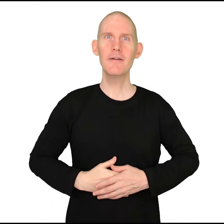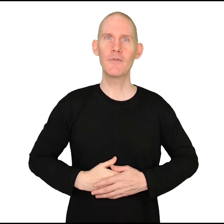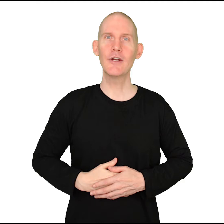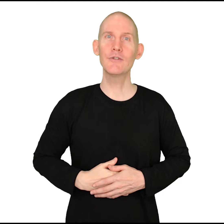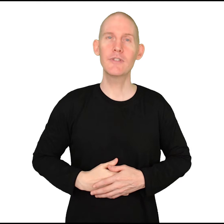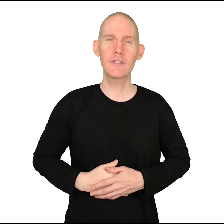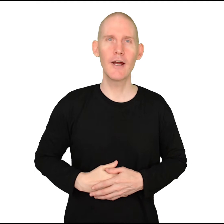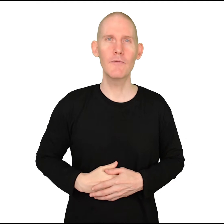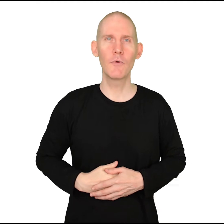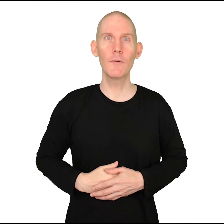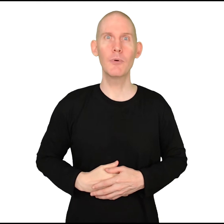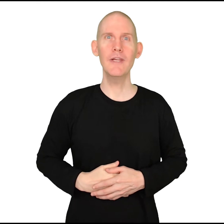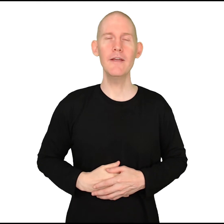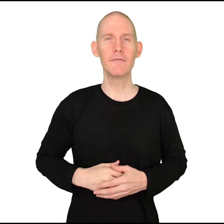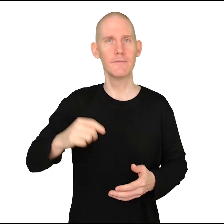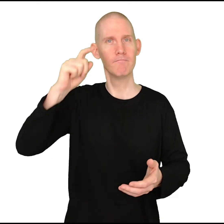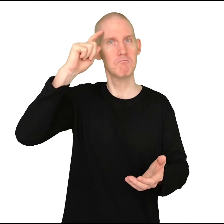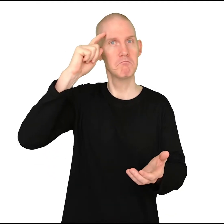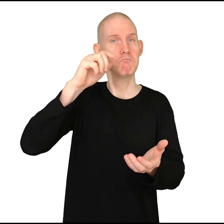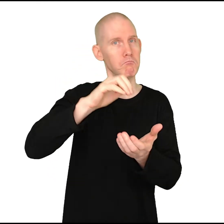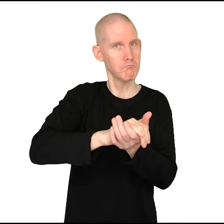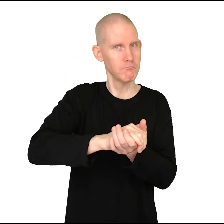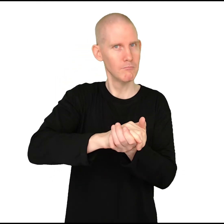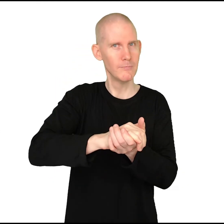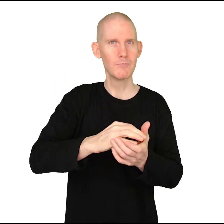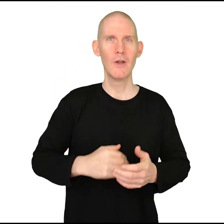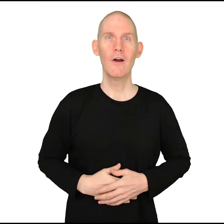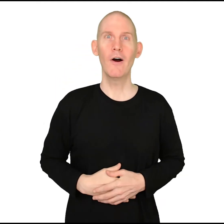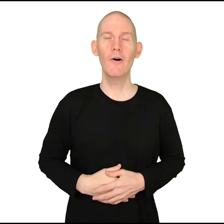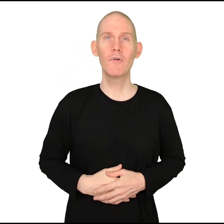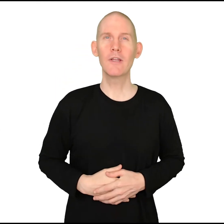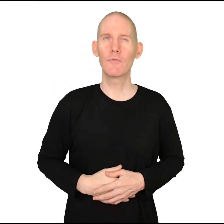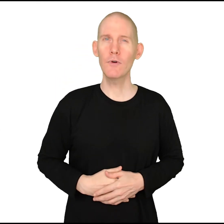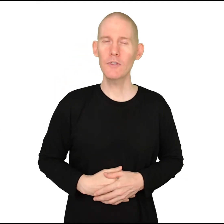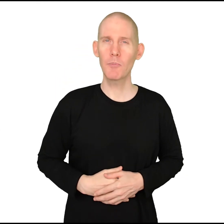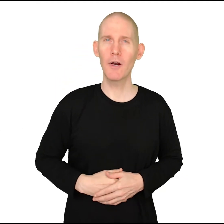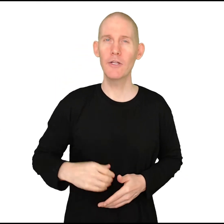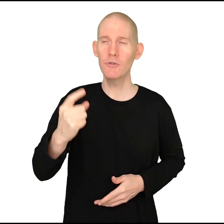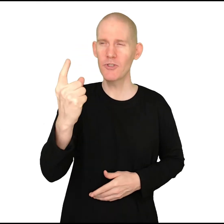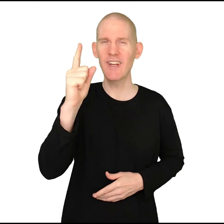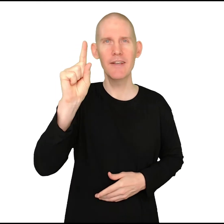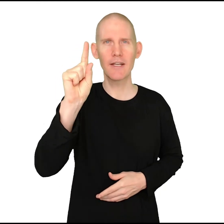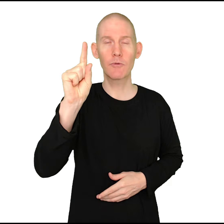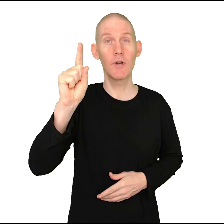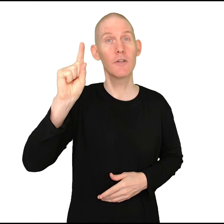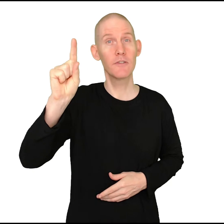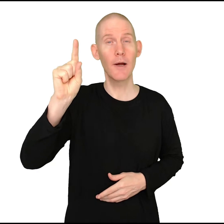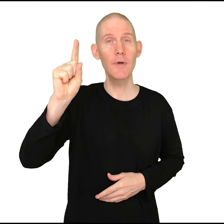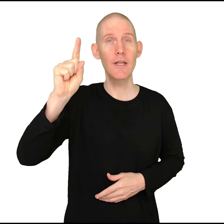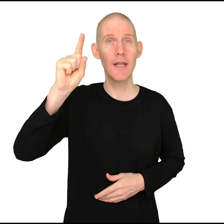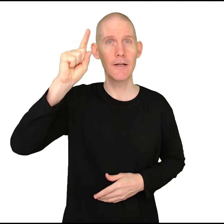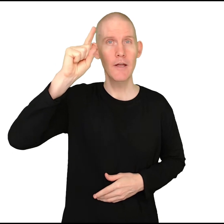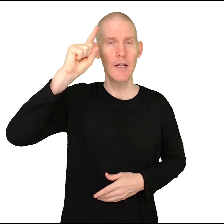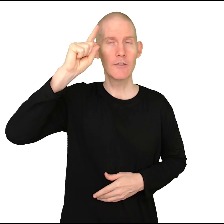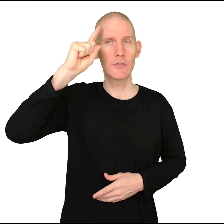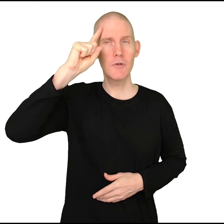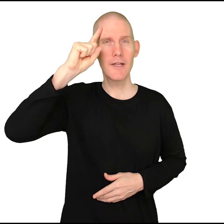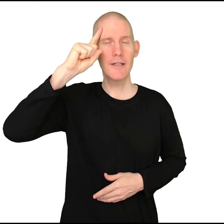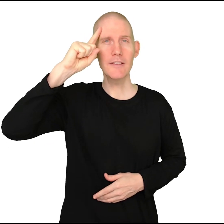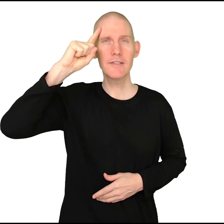Here's the sign for believe. All right, the first part, use your index finger, dominant hand. Just go like this at the